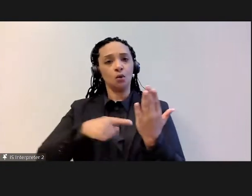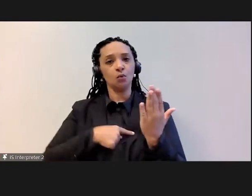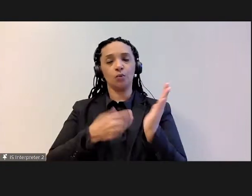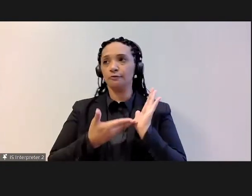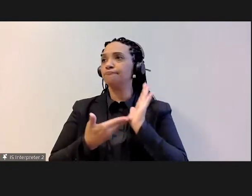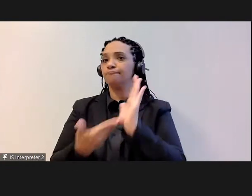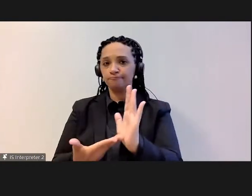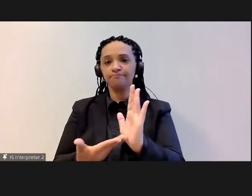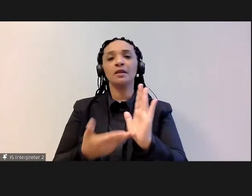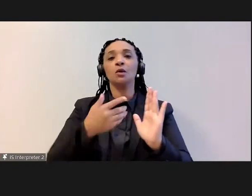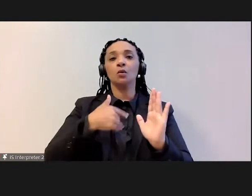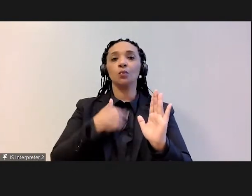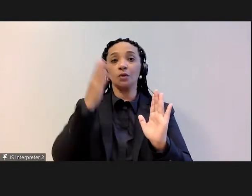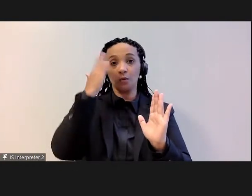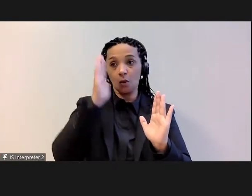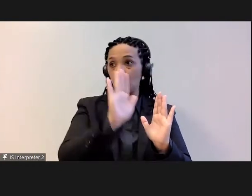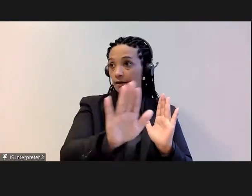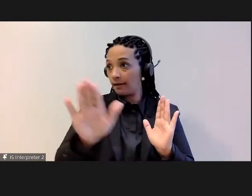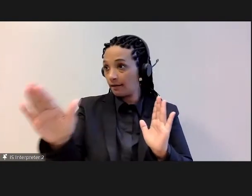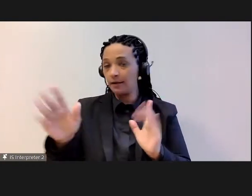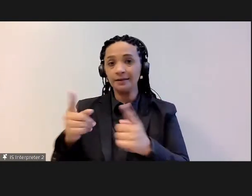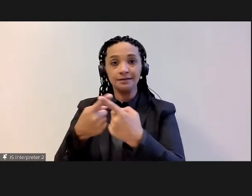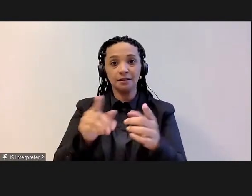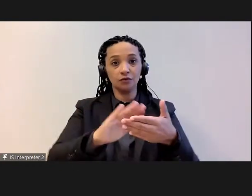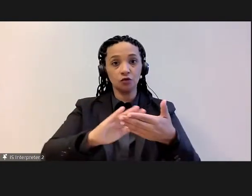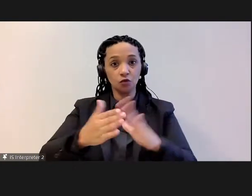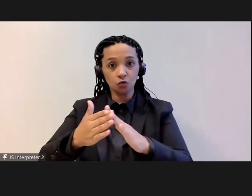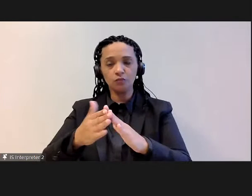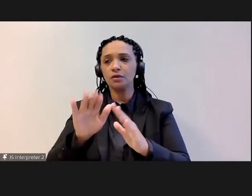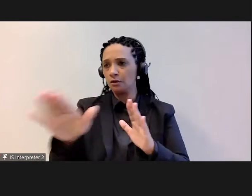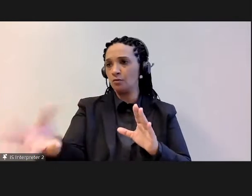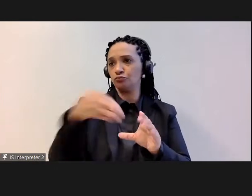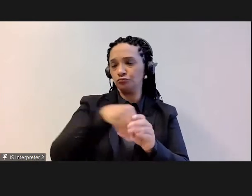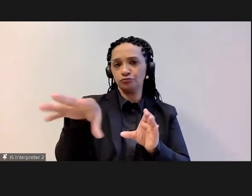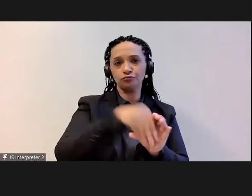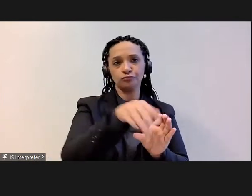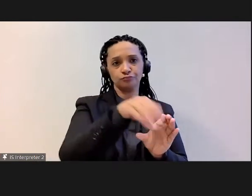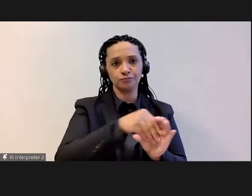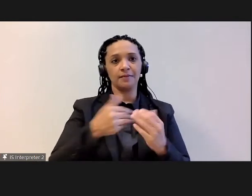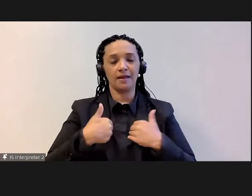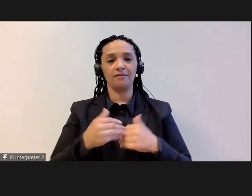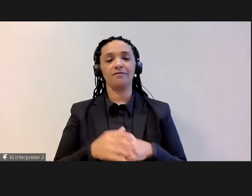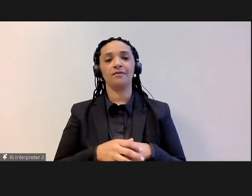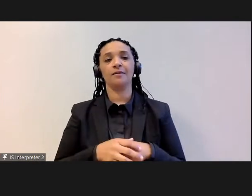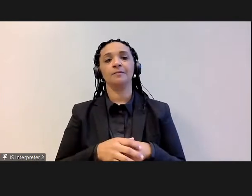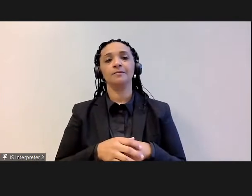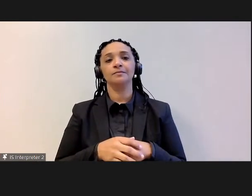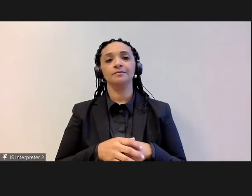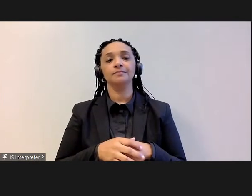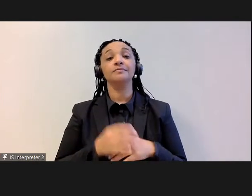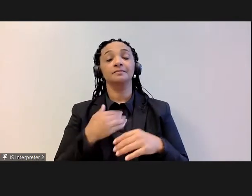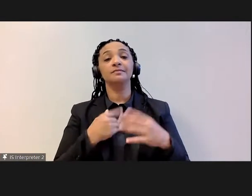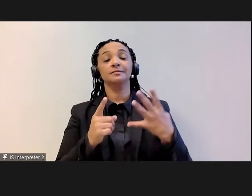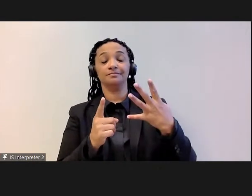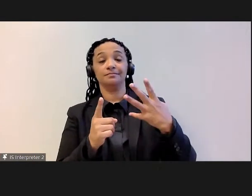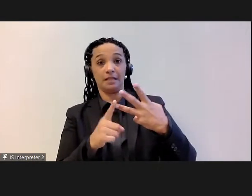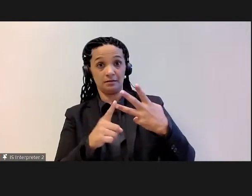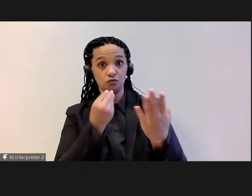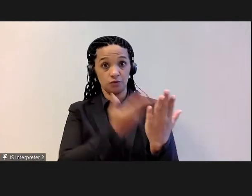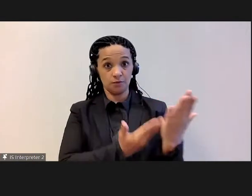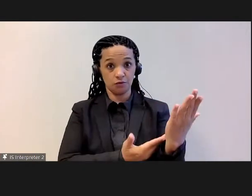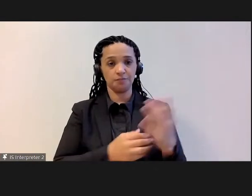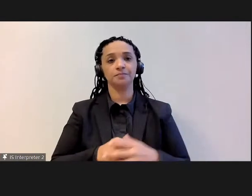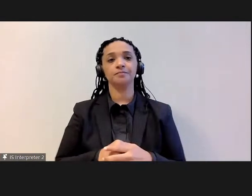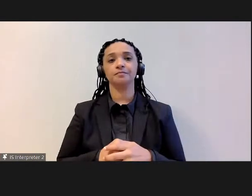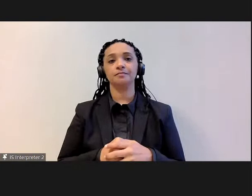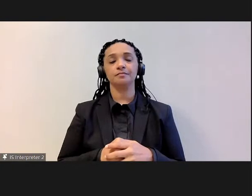non-state actors as well. The third recommendation I have The third one is that there should be harmonization